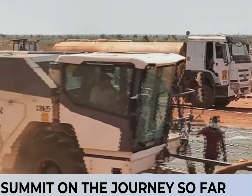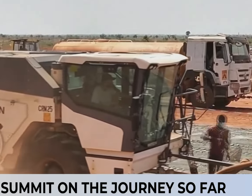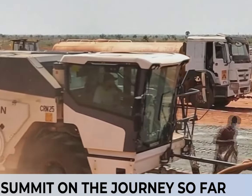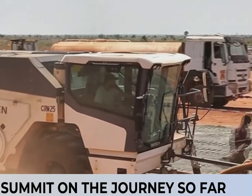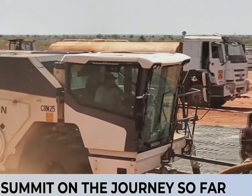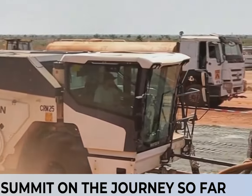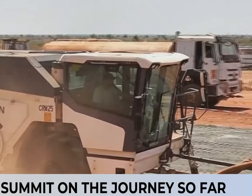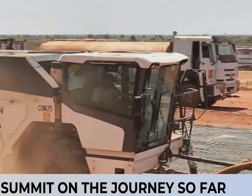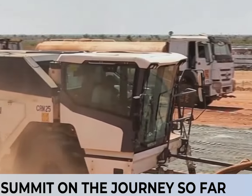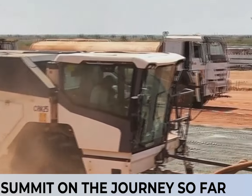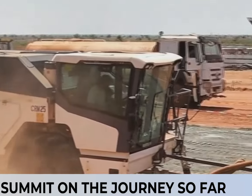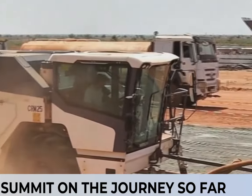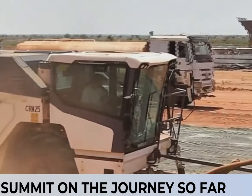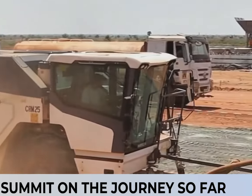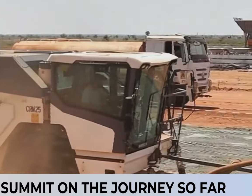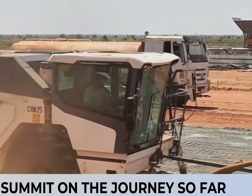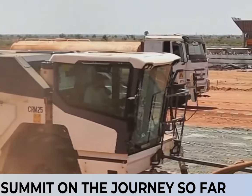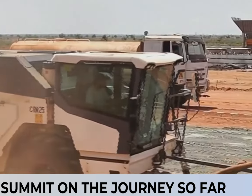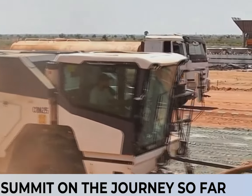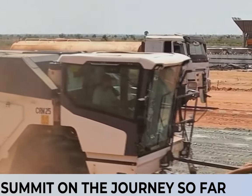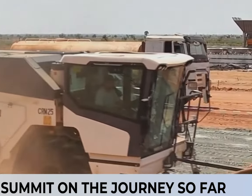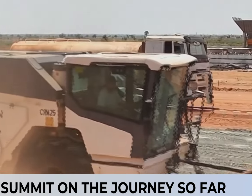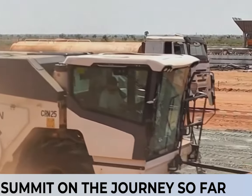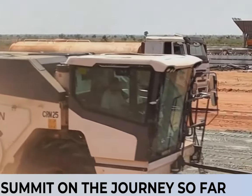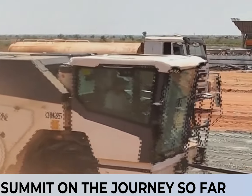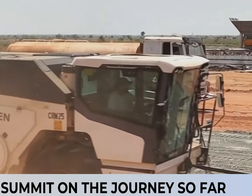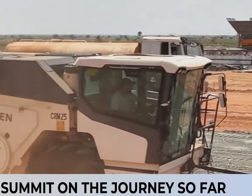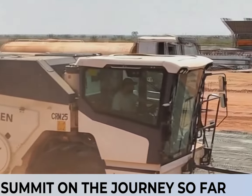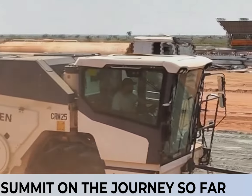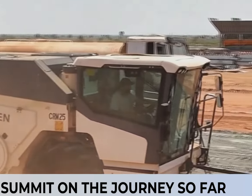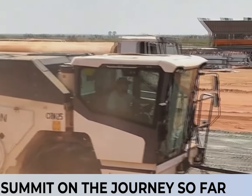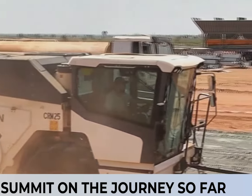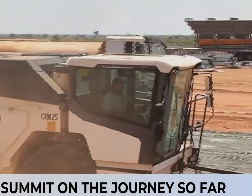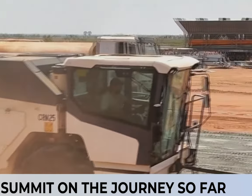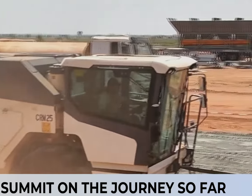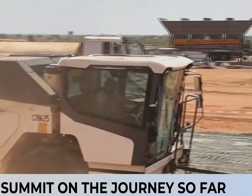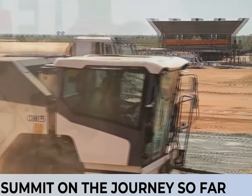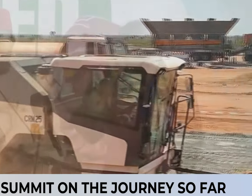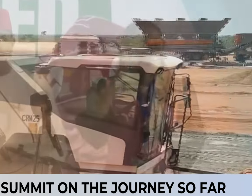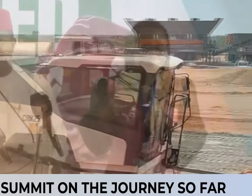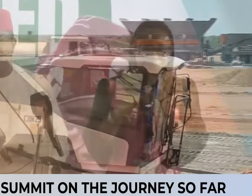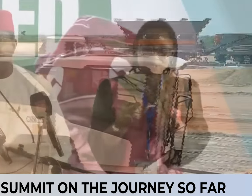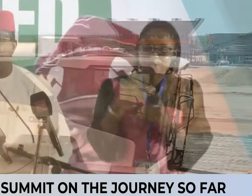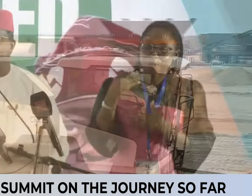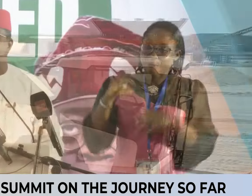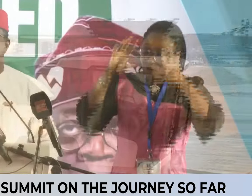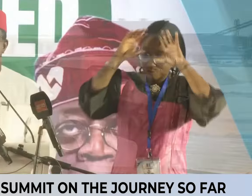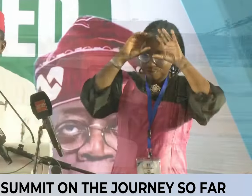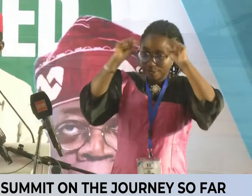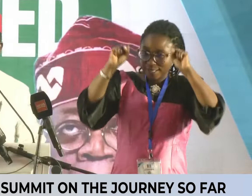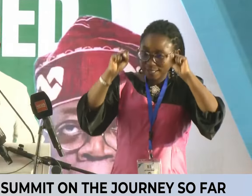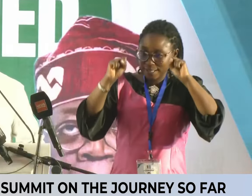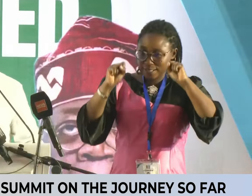the procurement. And that is the second legacy project of Mr. President. Mr. President, you